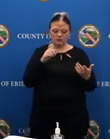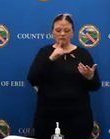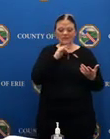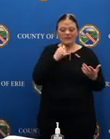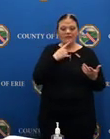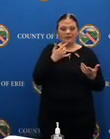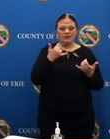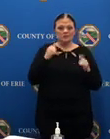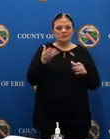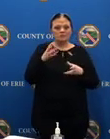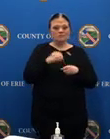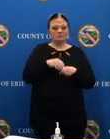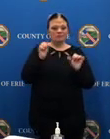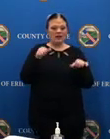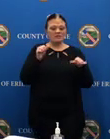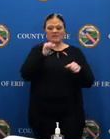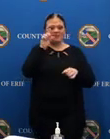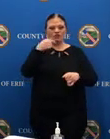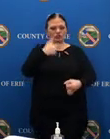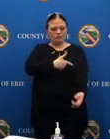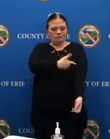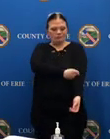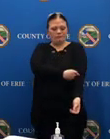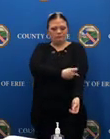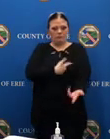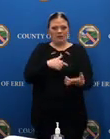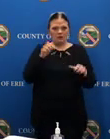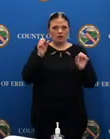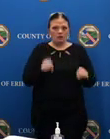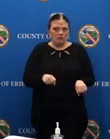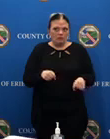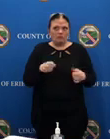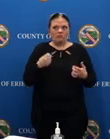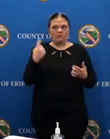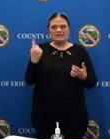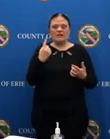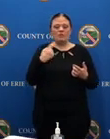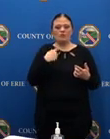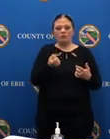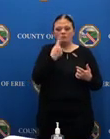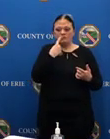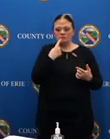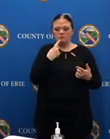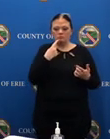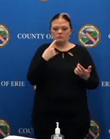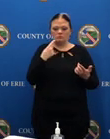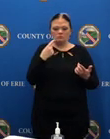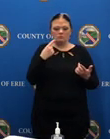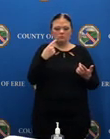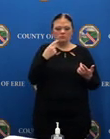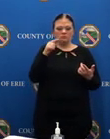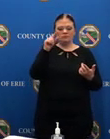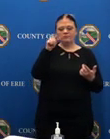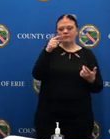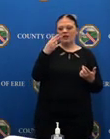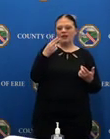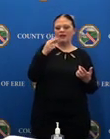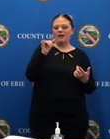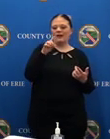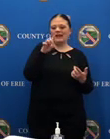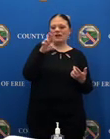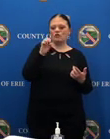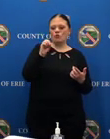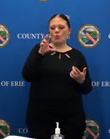possibility. It's just not somebody injecting a needle into their arm. It could be someone who's popping hydrocodone or OxyContin pills